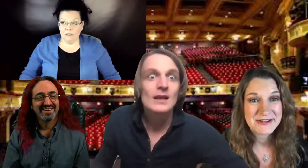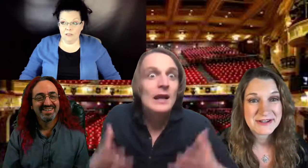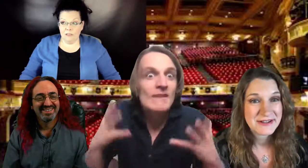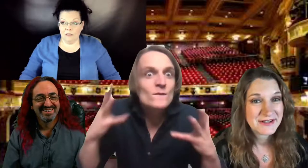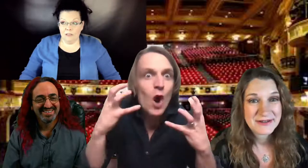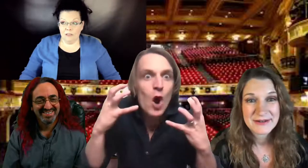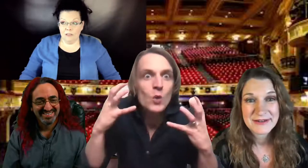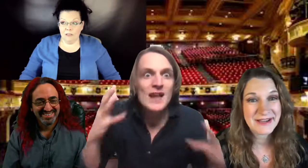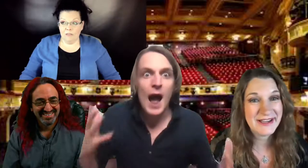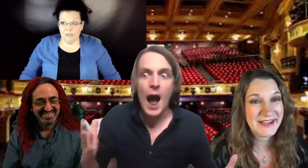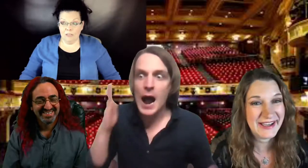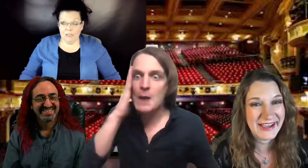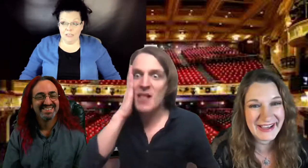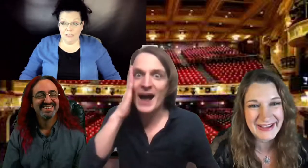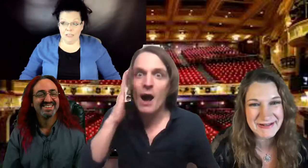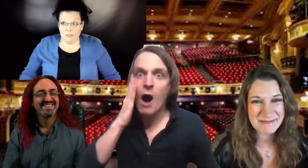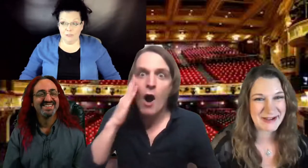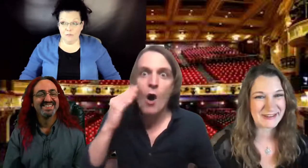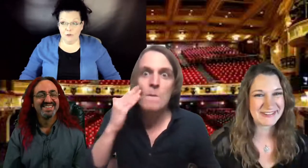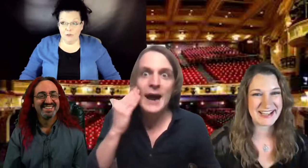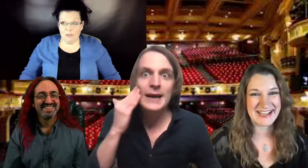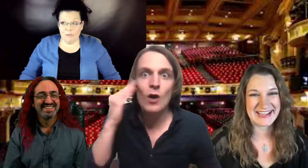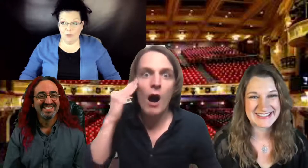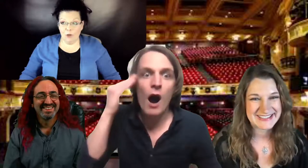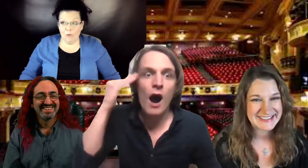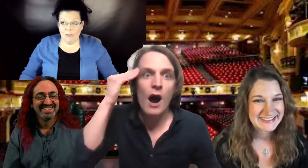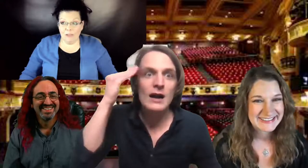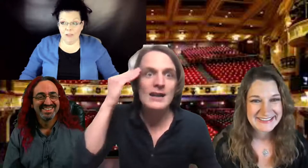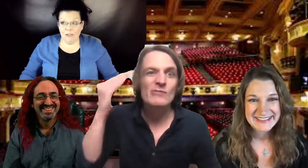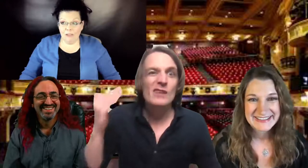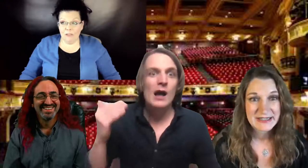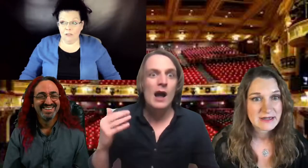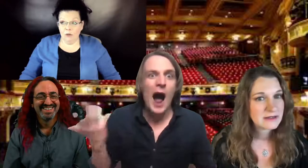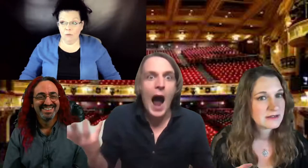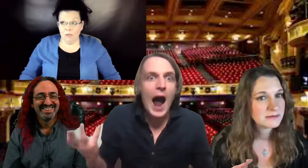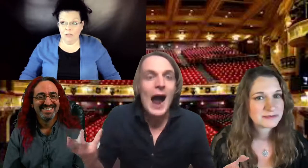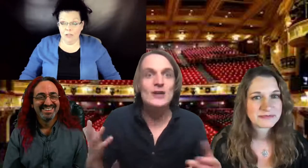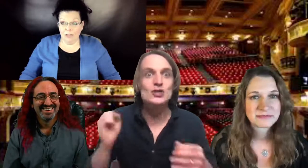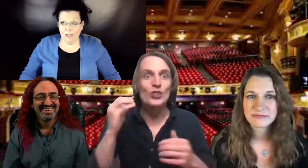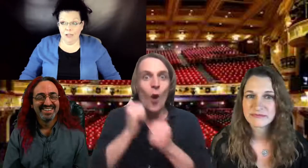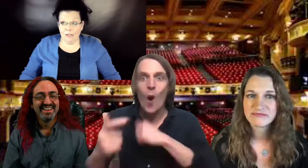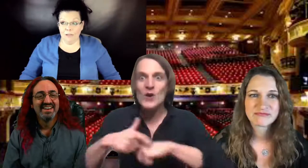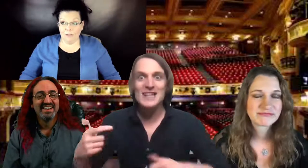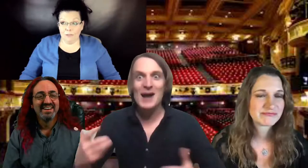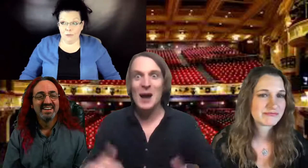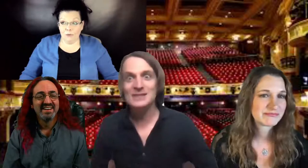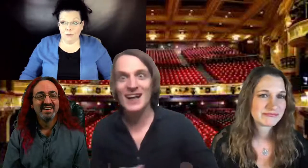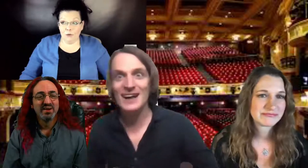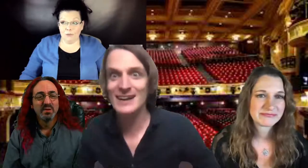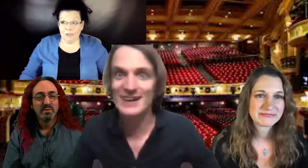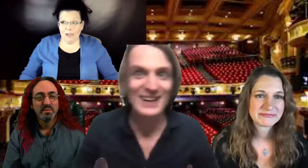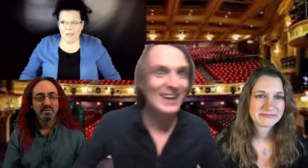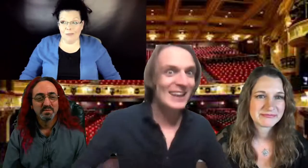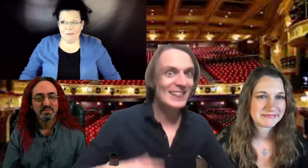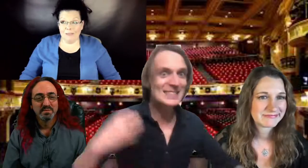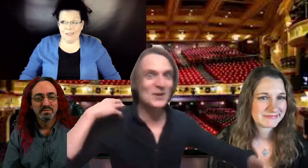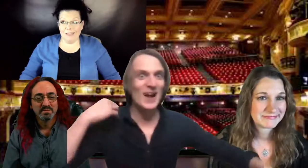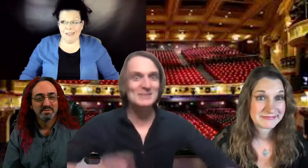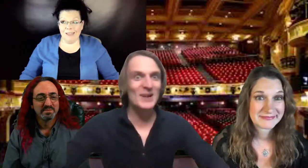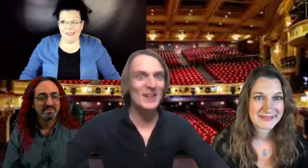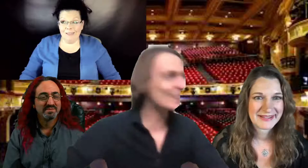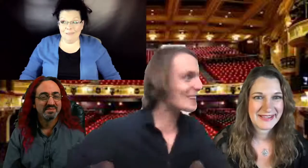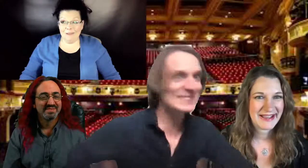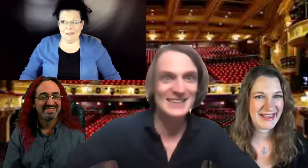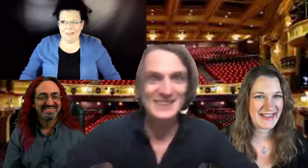frozen. It literally froze. I was like, oh my God, oh my God. So the whole time I was